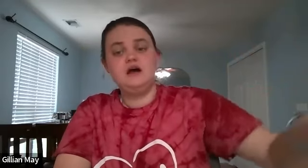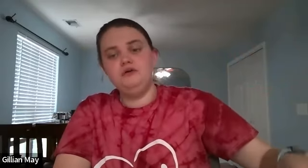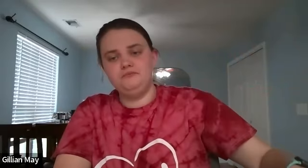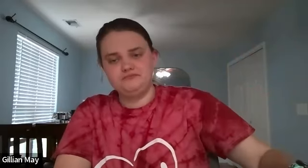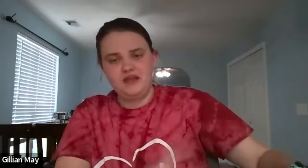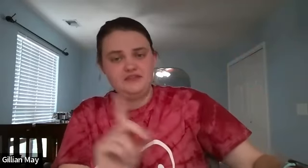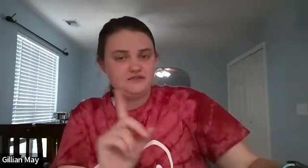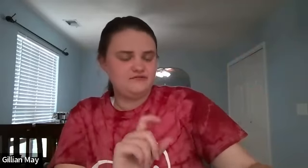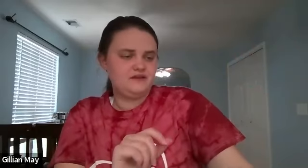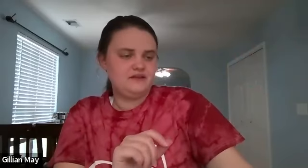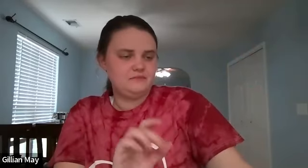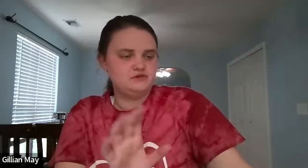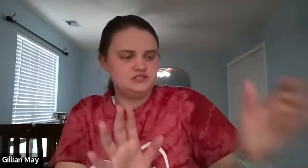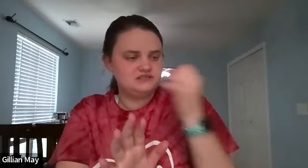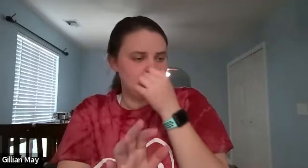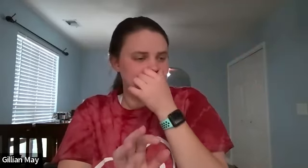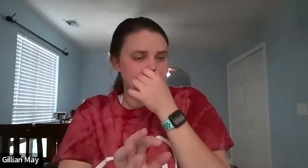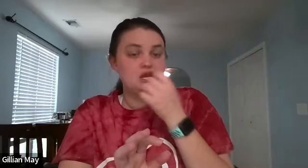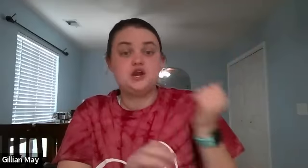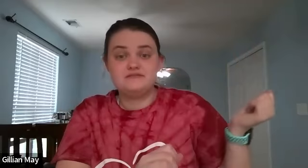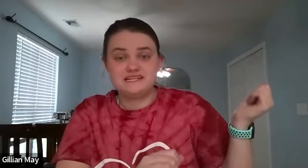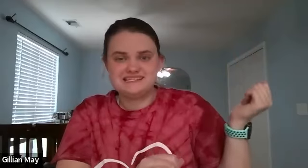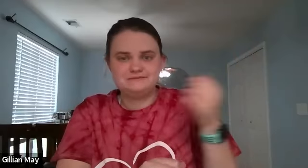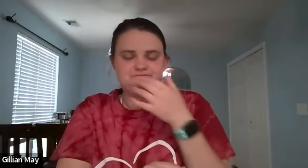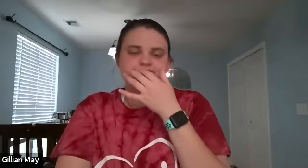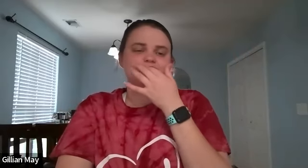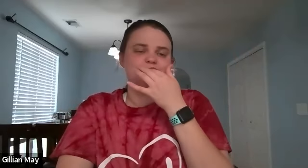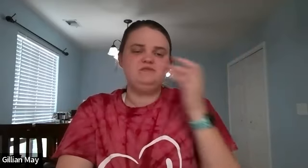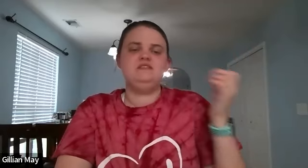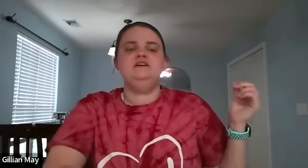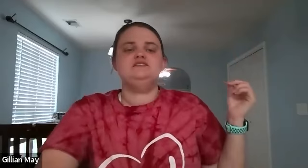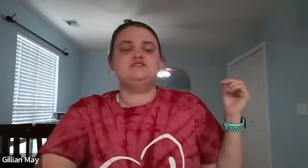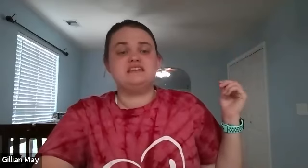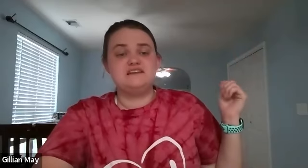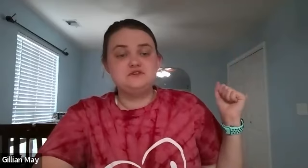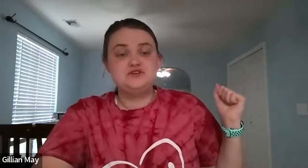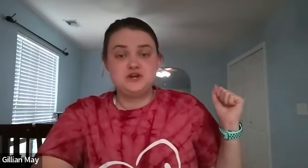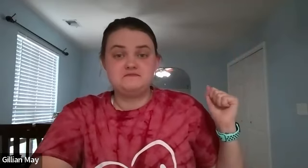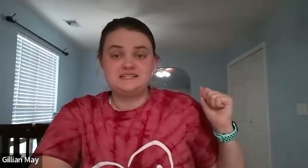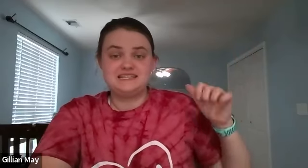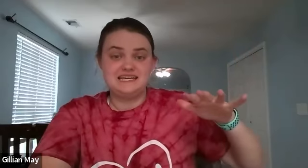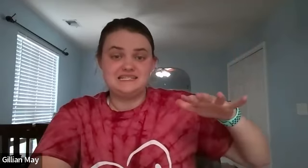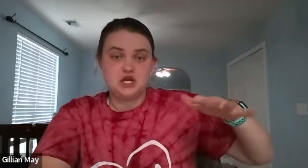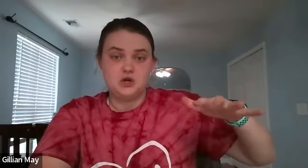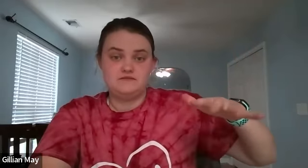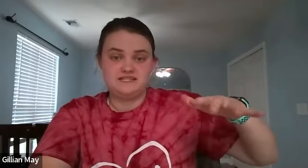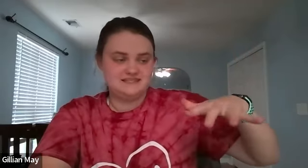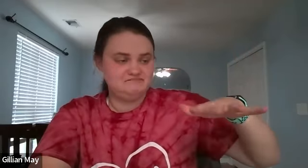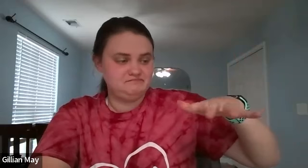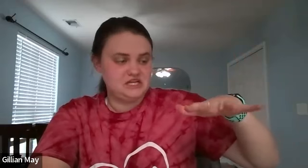Oh, I thought of a feeling, emotions one, nervous. So the sign for nervous is nervous. It's